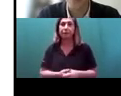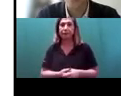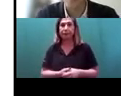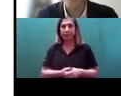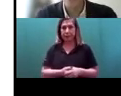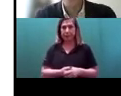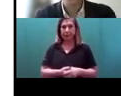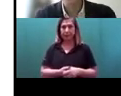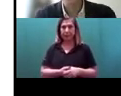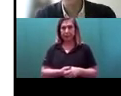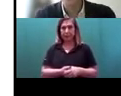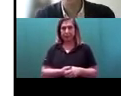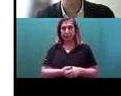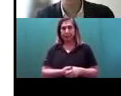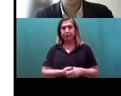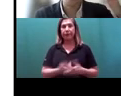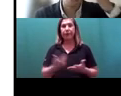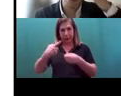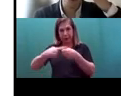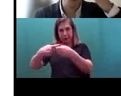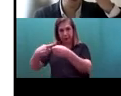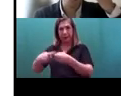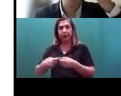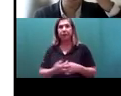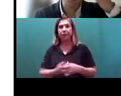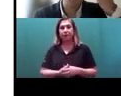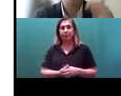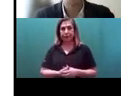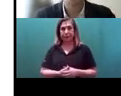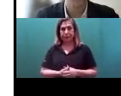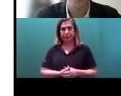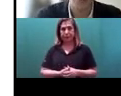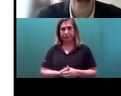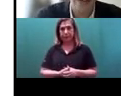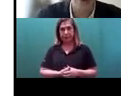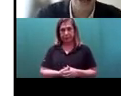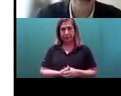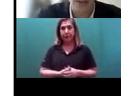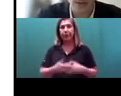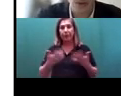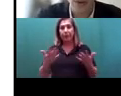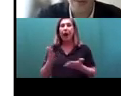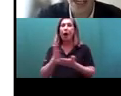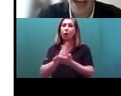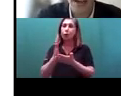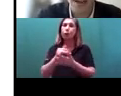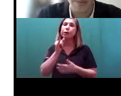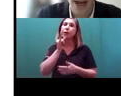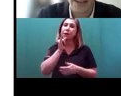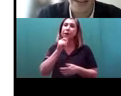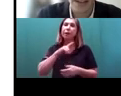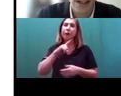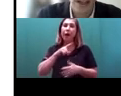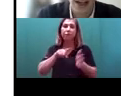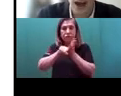for the cities. These are some of many examples that we have collected through the Milan